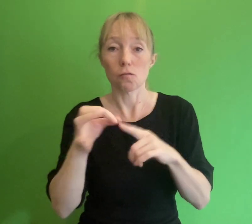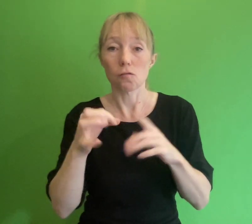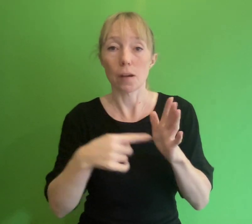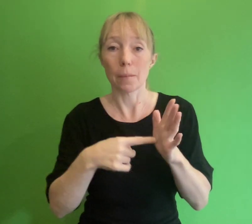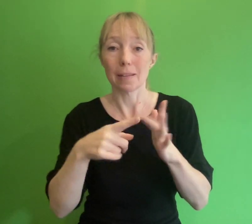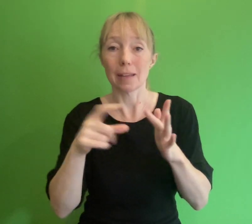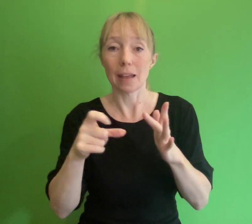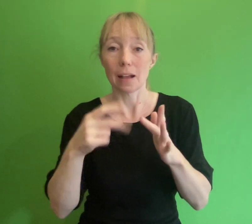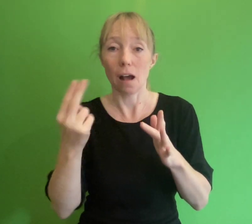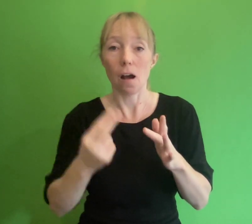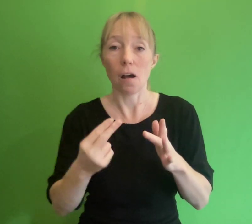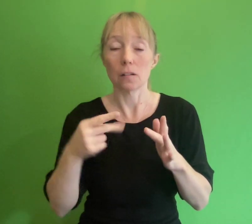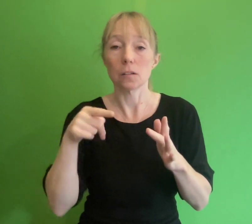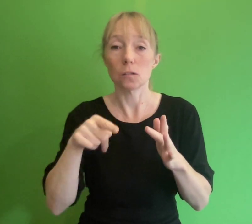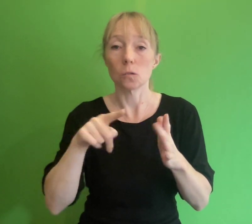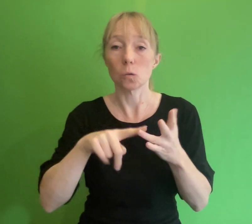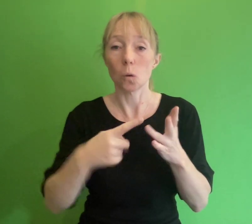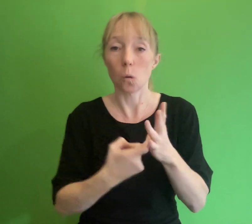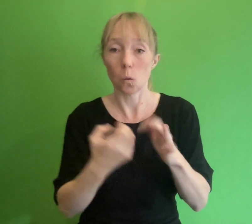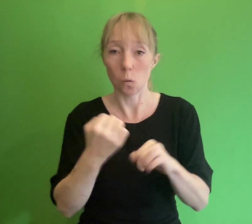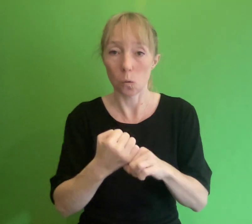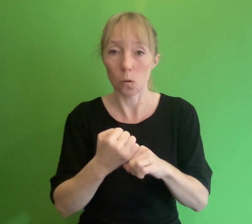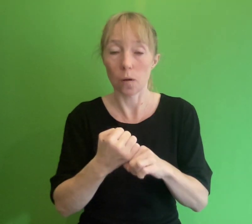https://crypticarts.org and